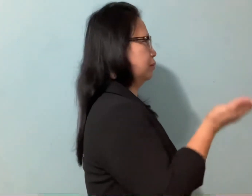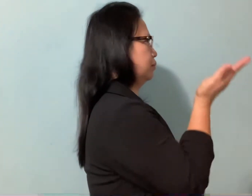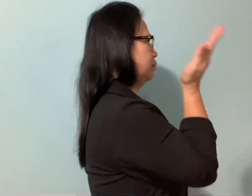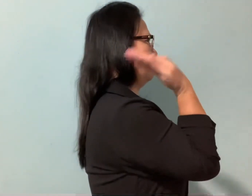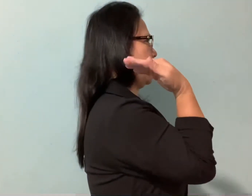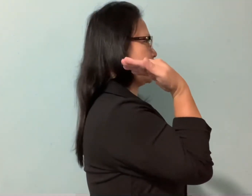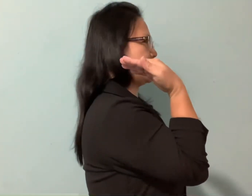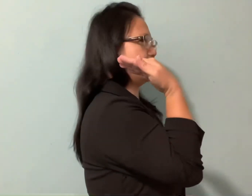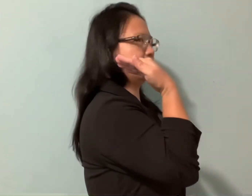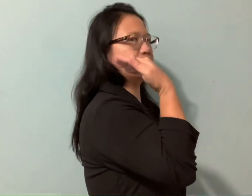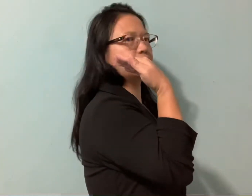Pass.